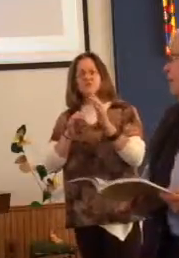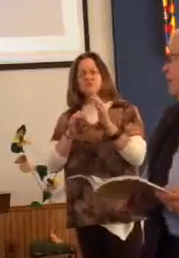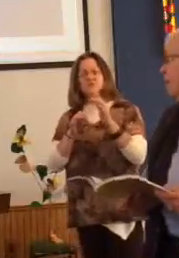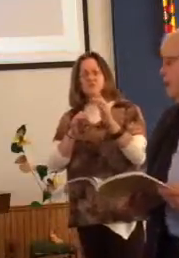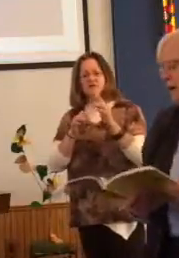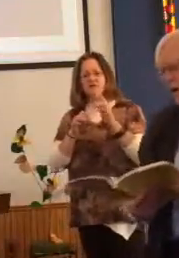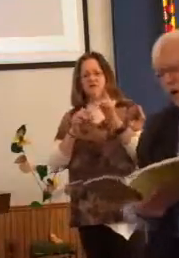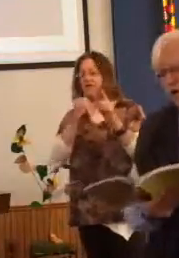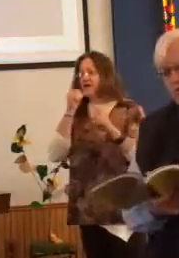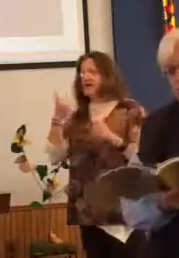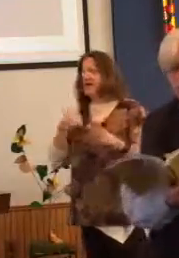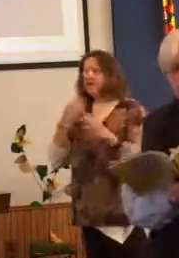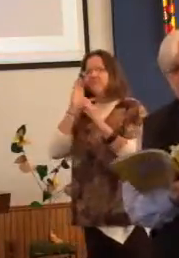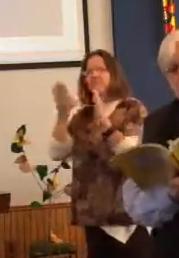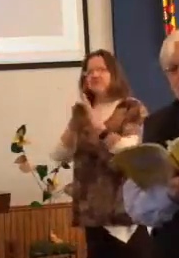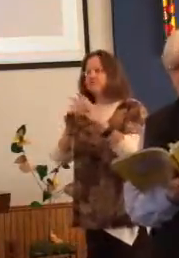have them.